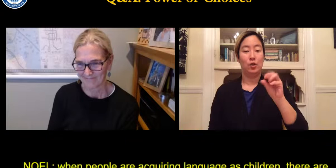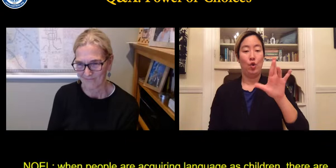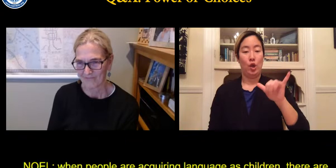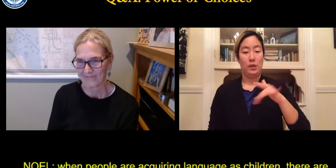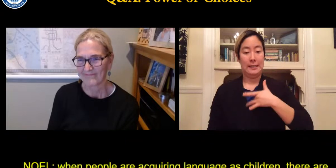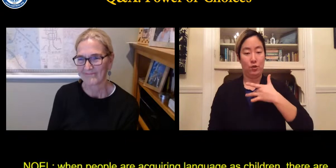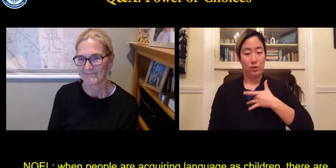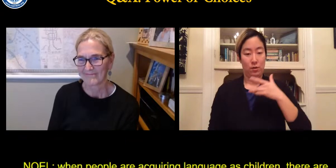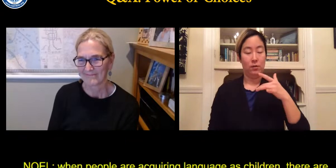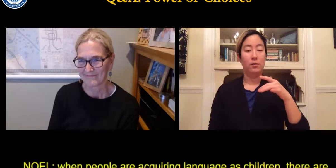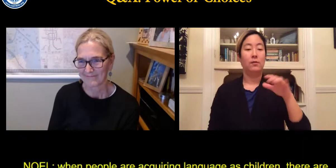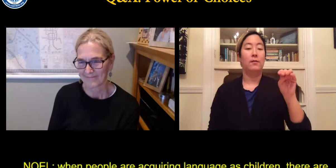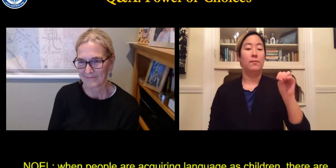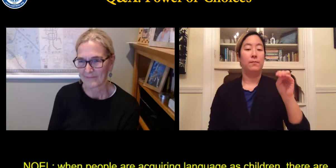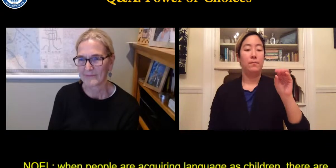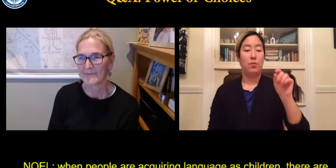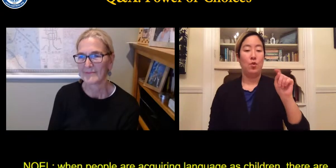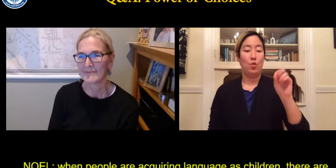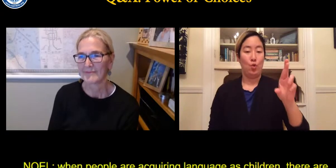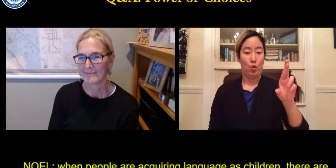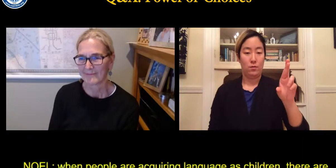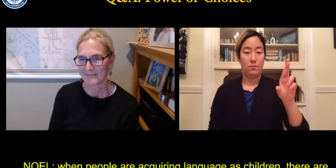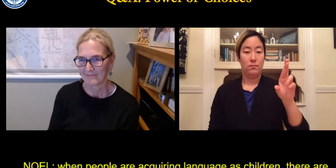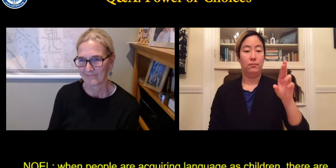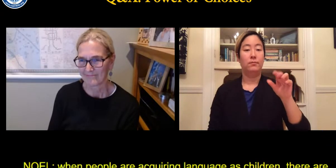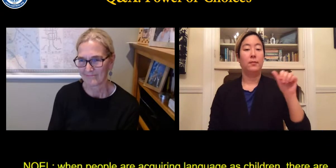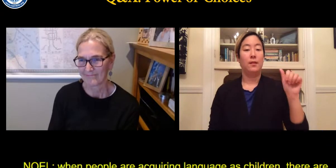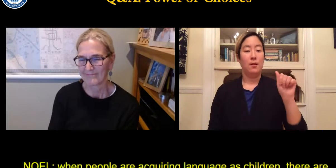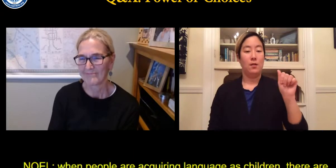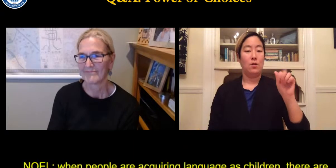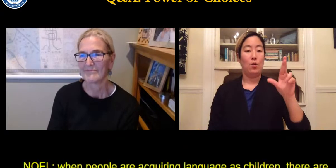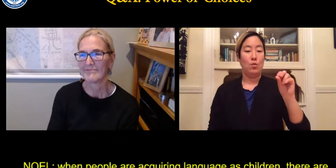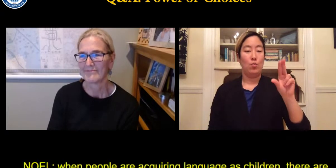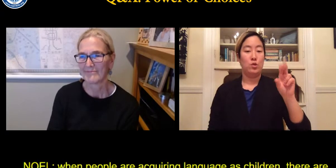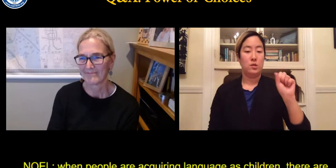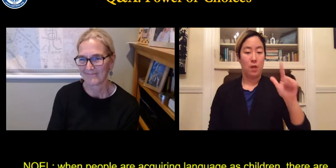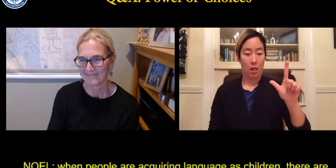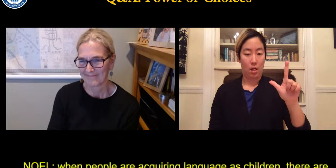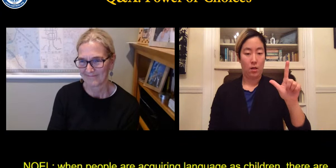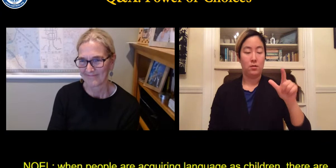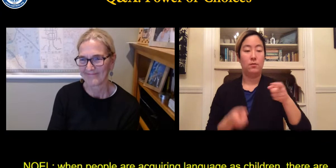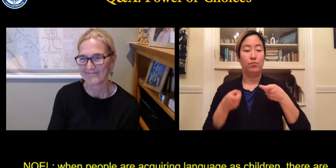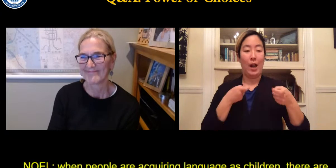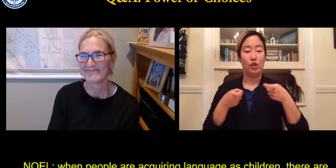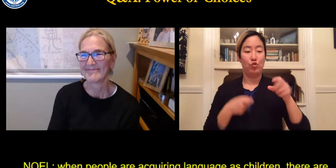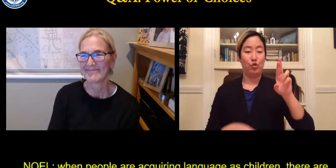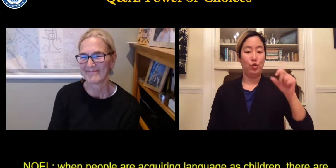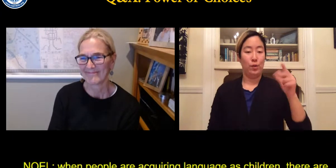called SMART. It's an acronym that stands for Sensory, Motor,